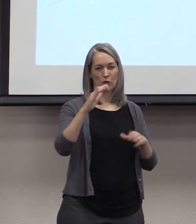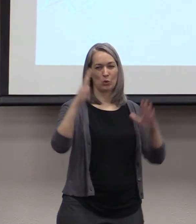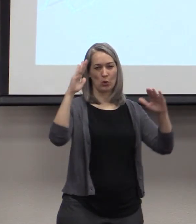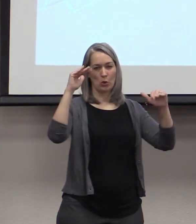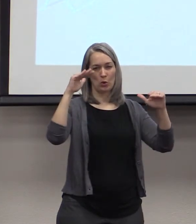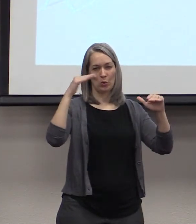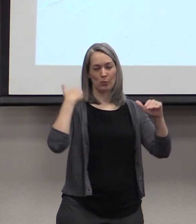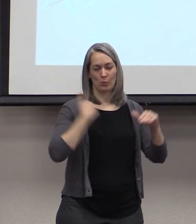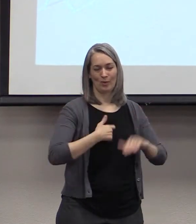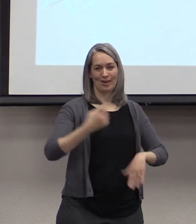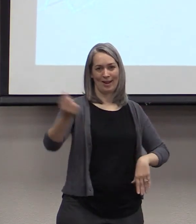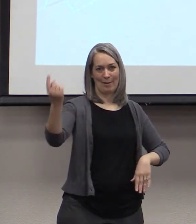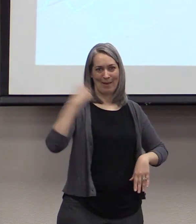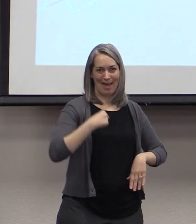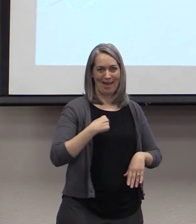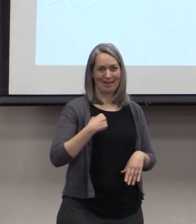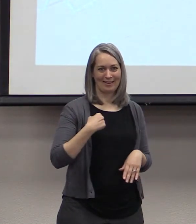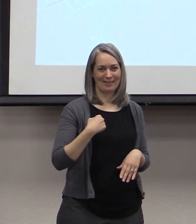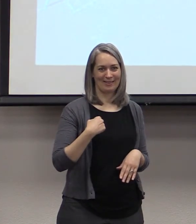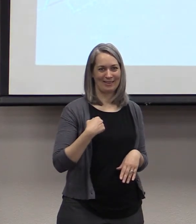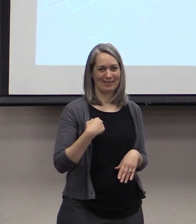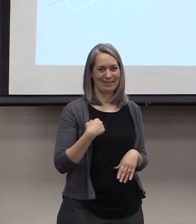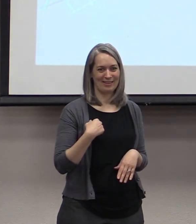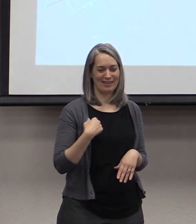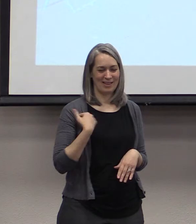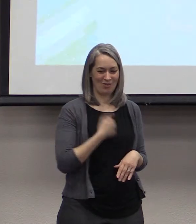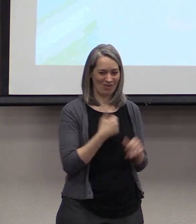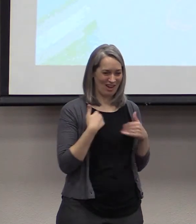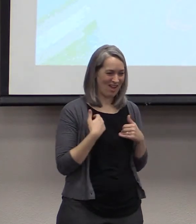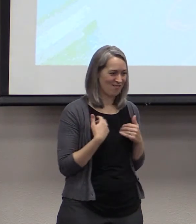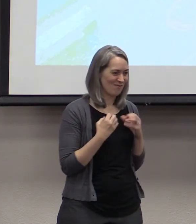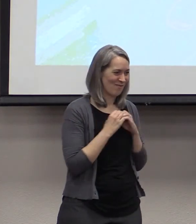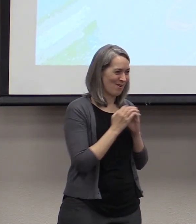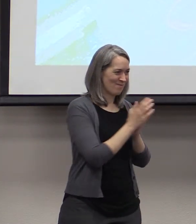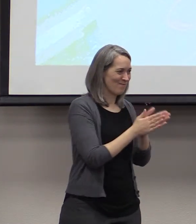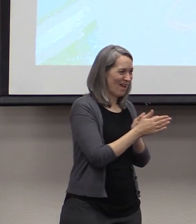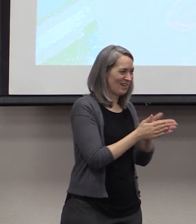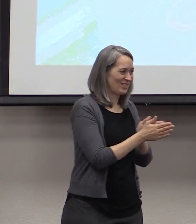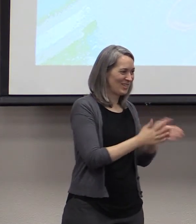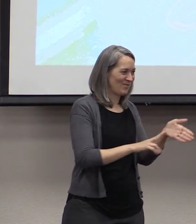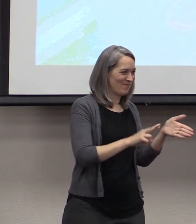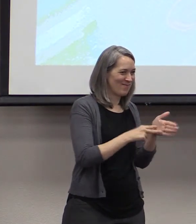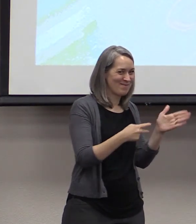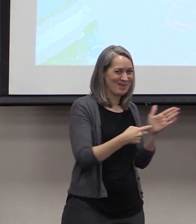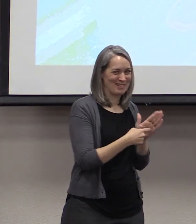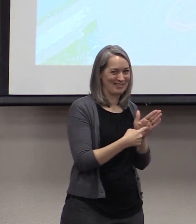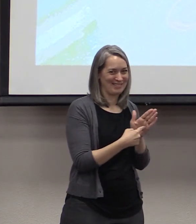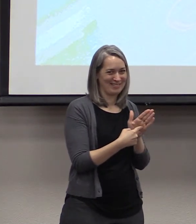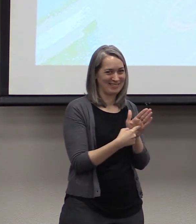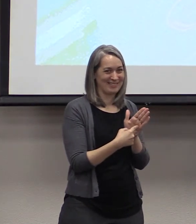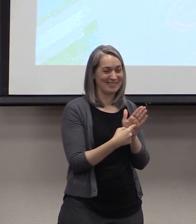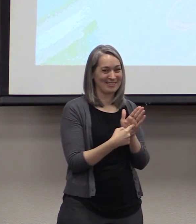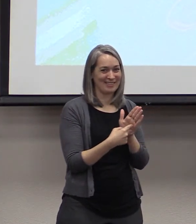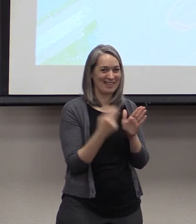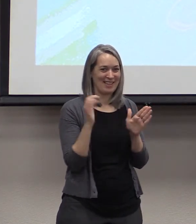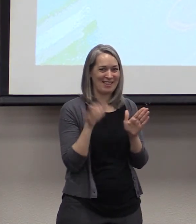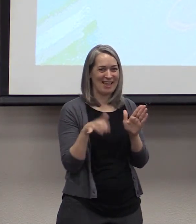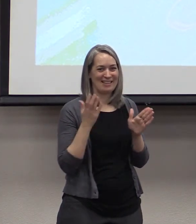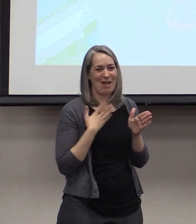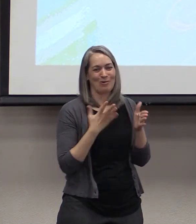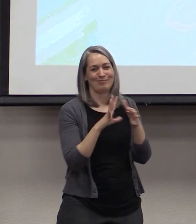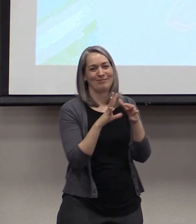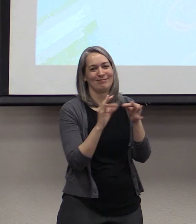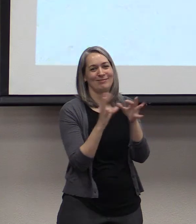returned, taking help and hope, we returned with passion and purpose. And yes, that is a saying that we have at disciple trips, but